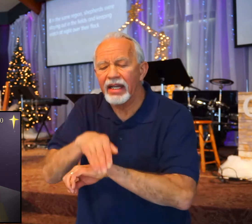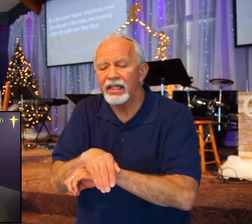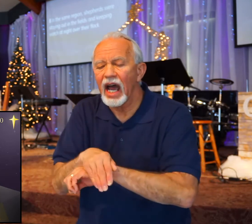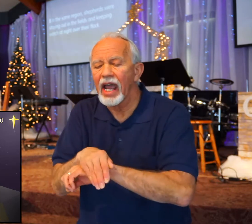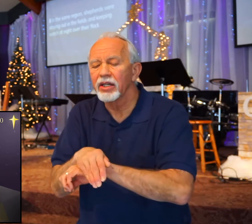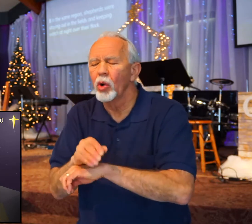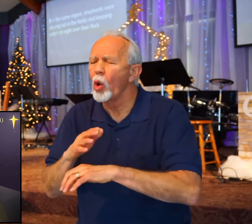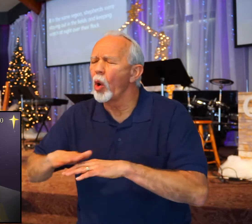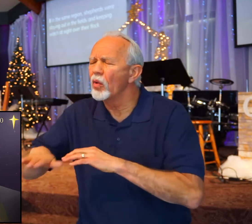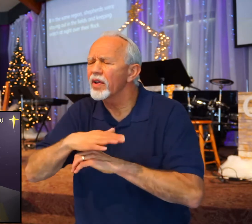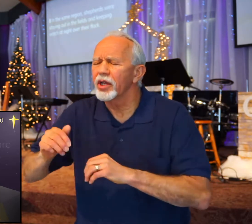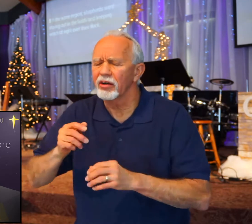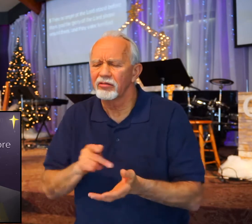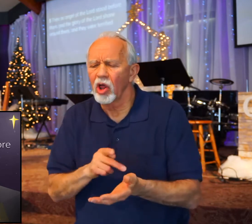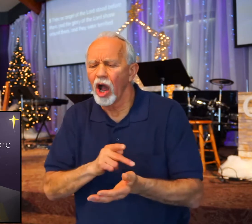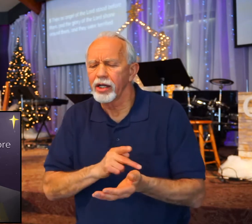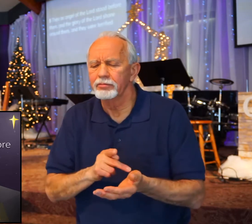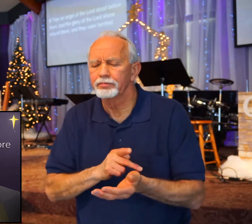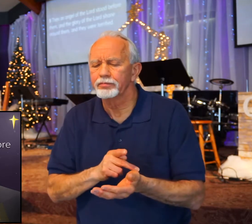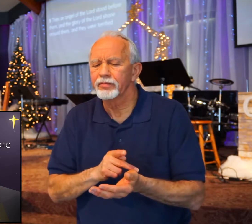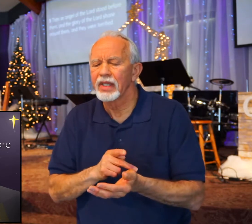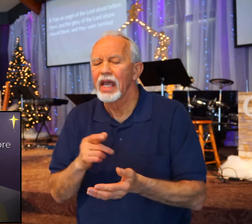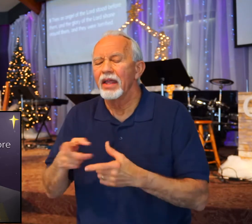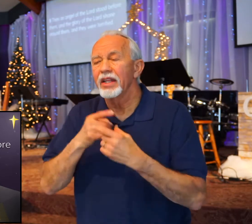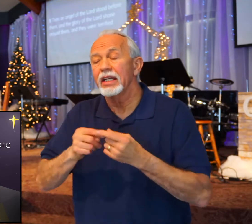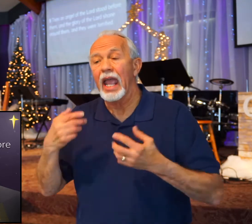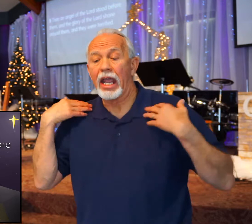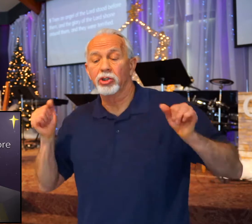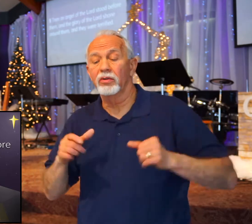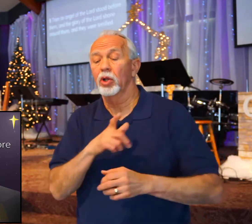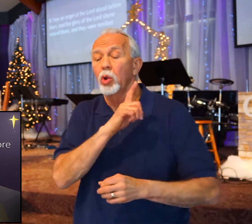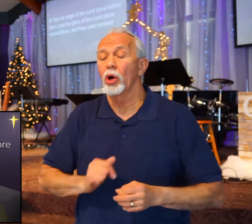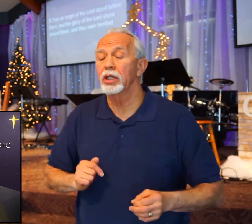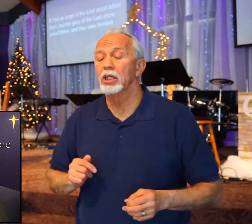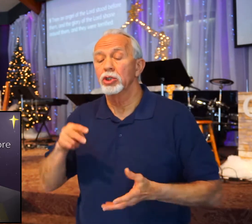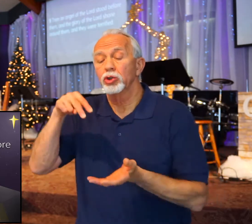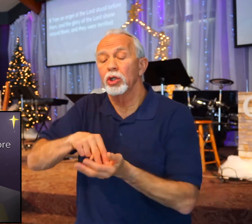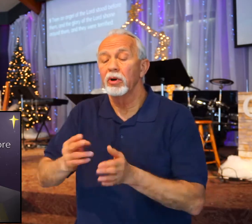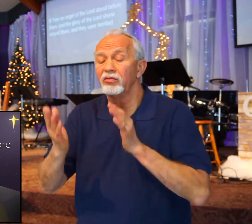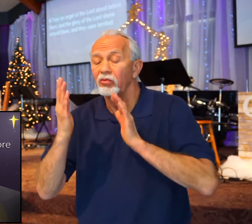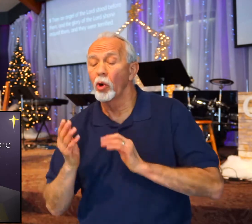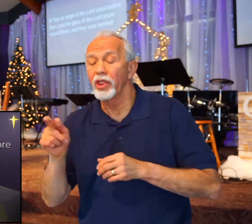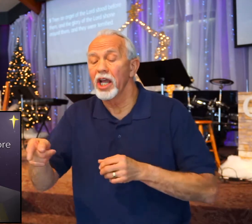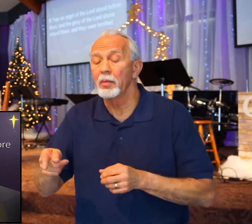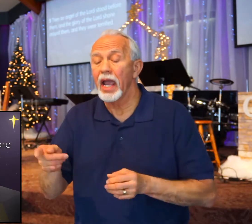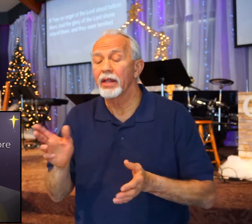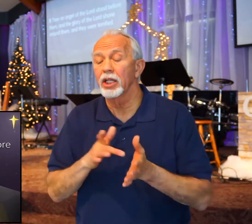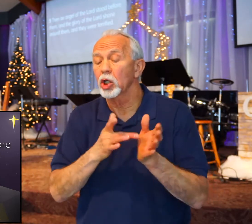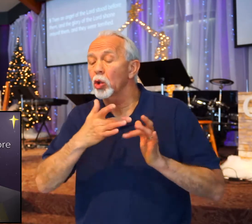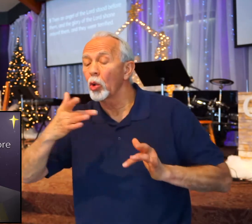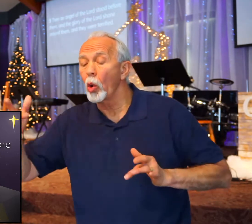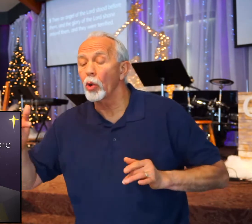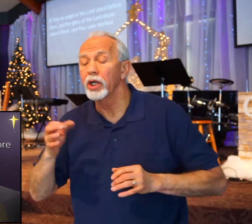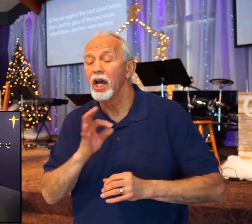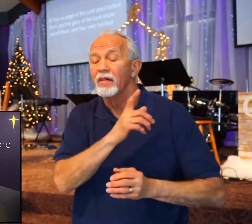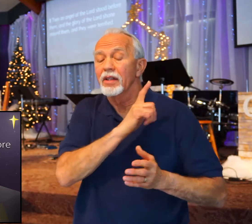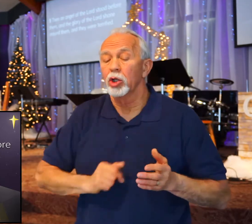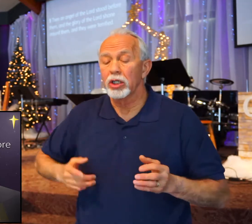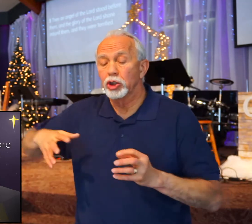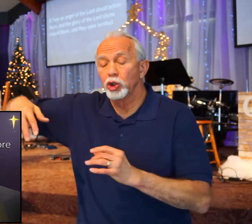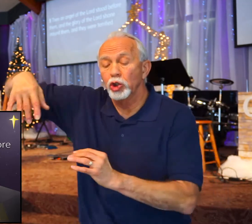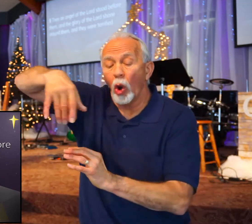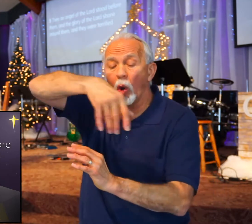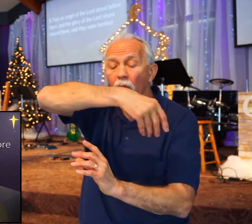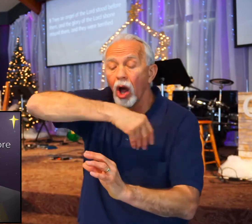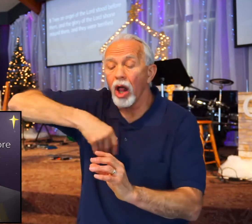at night over their flock. Then an angel of the Lord stood before them, and the glory of the